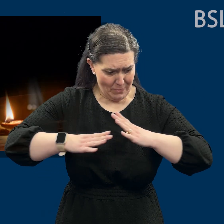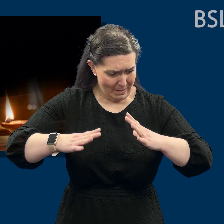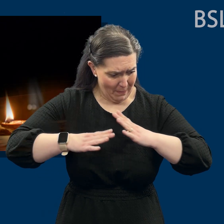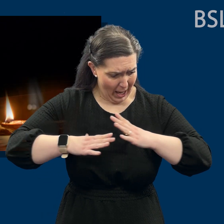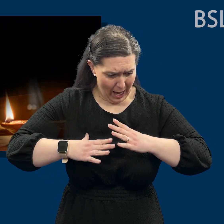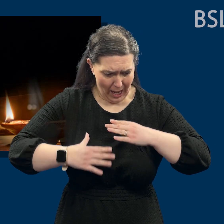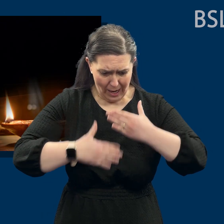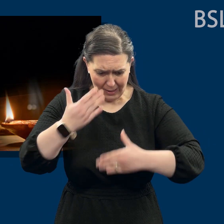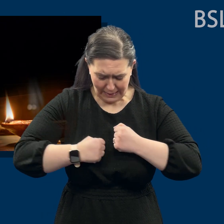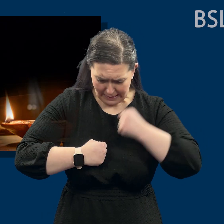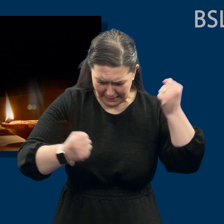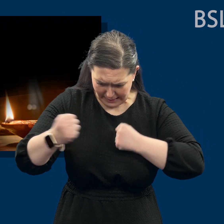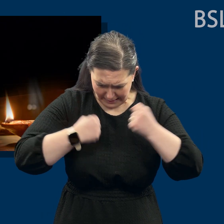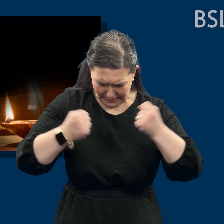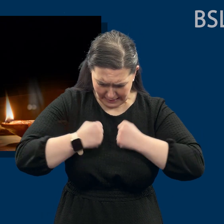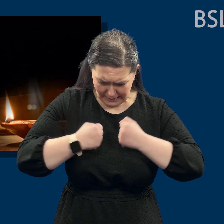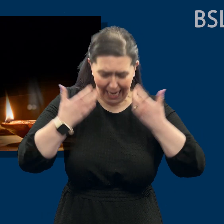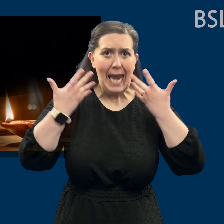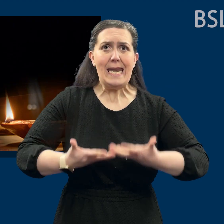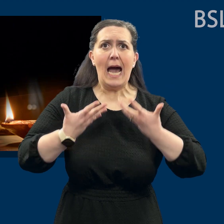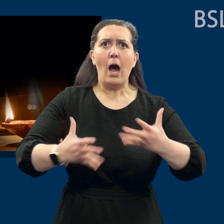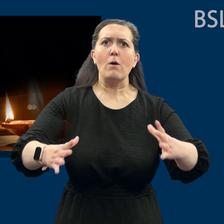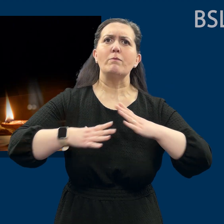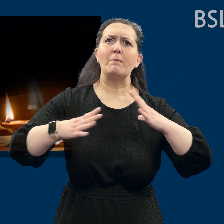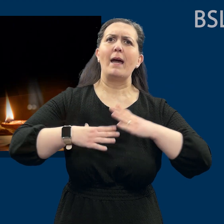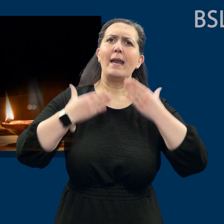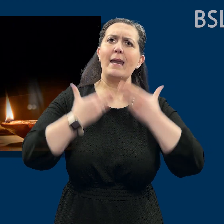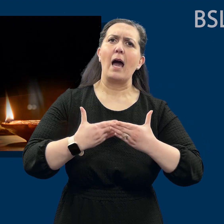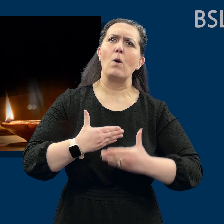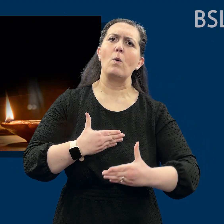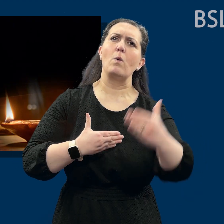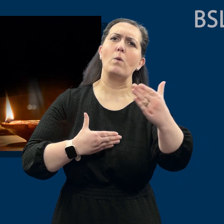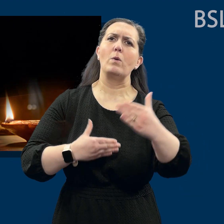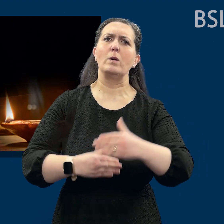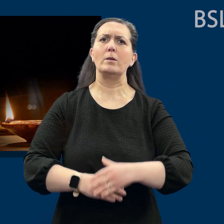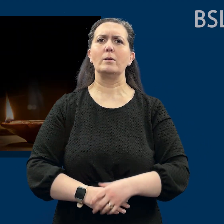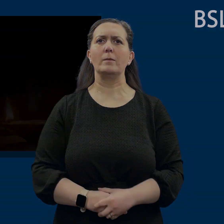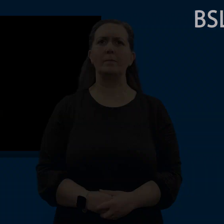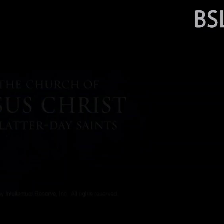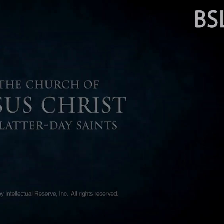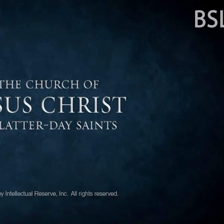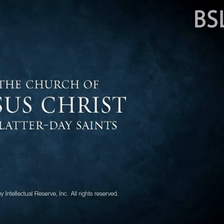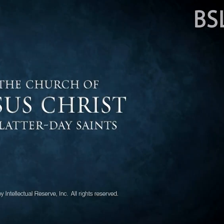our lamps of preparation are drawn down, let us start immediately to replenish them.